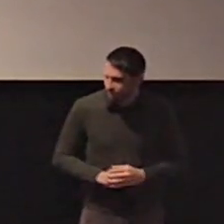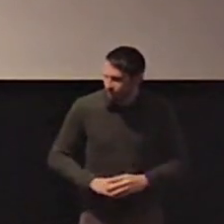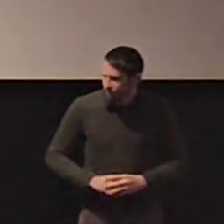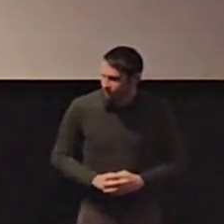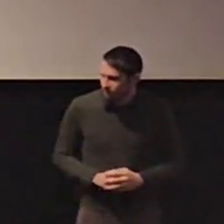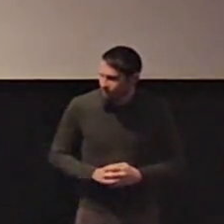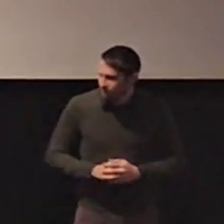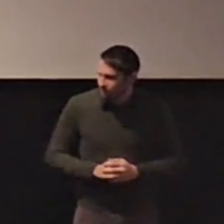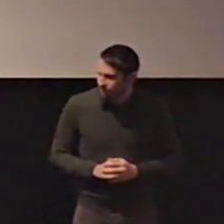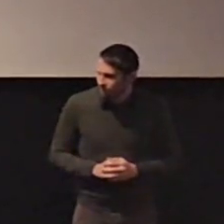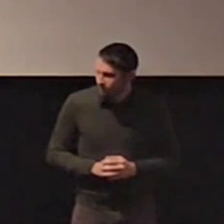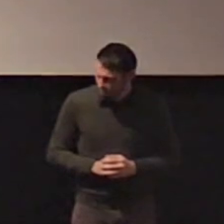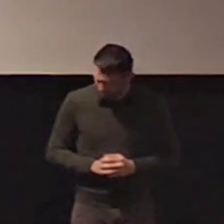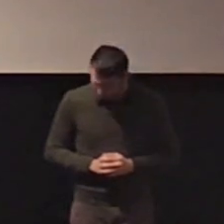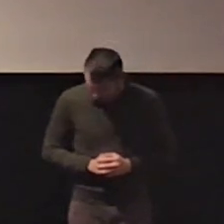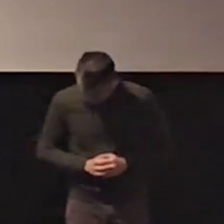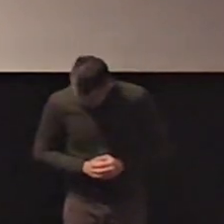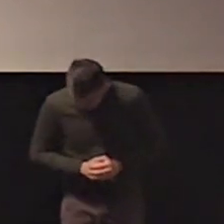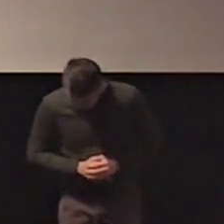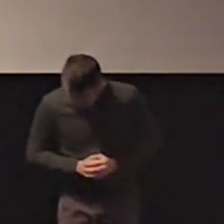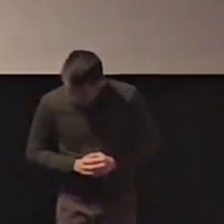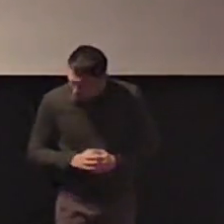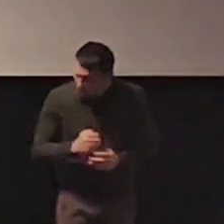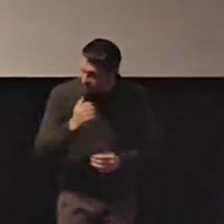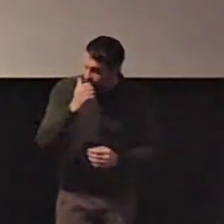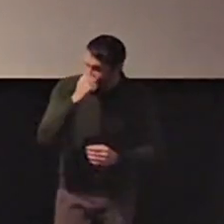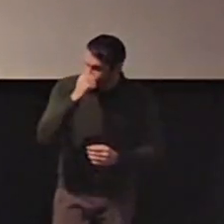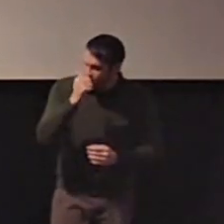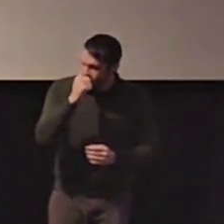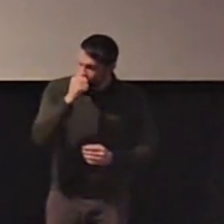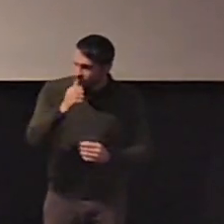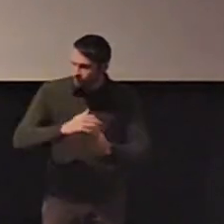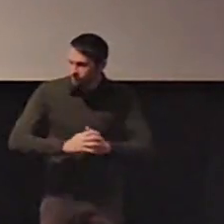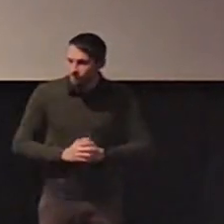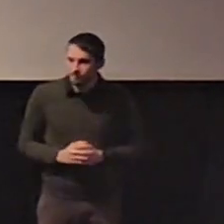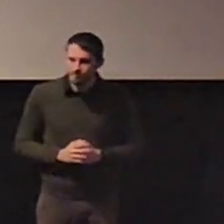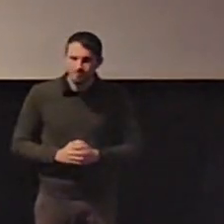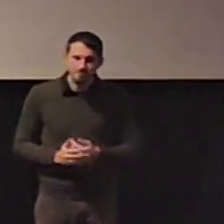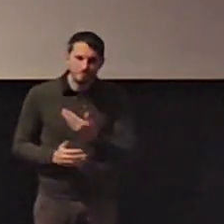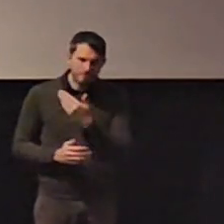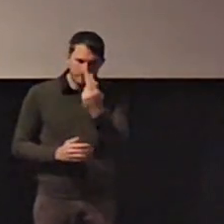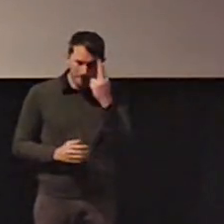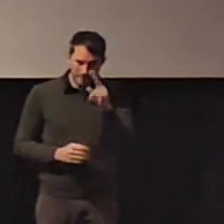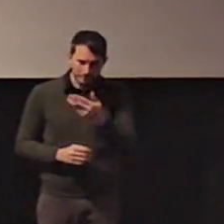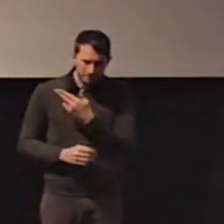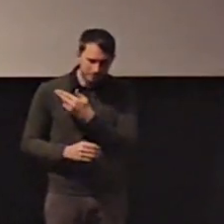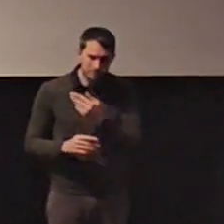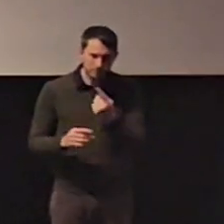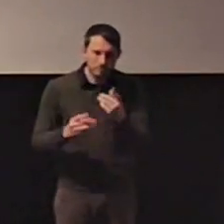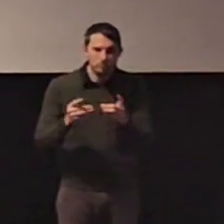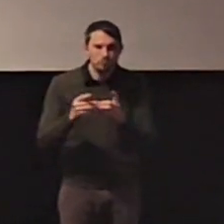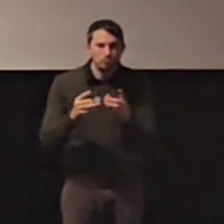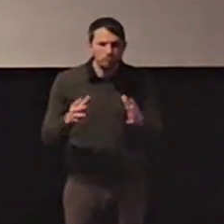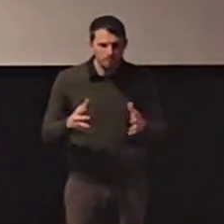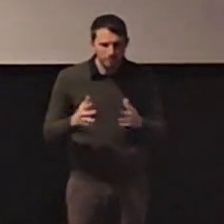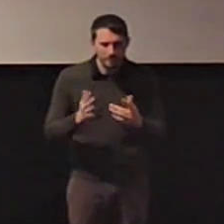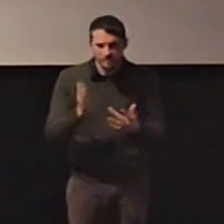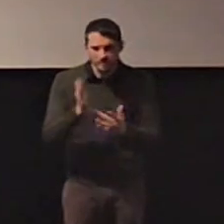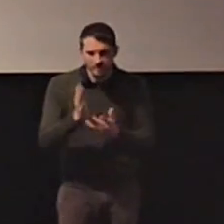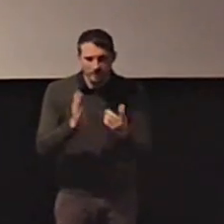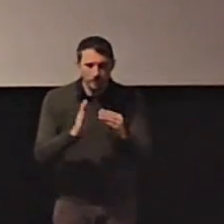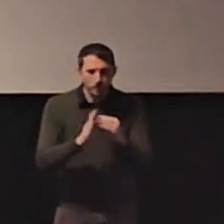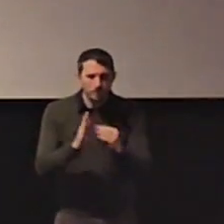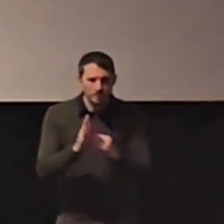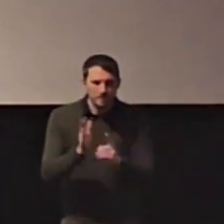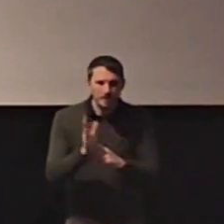headline keynote from Julia Powles. So Julia Powles is the director of the Tech and